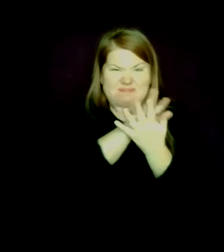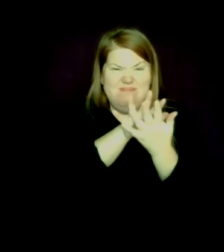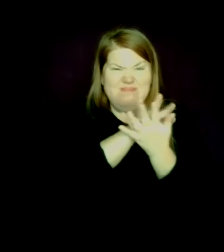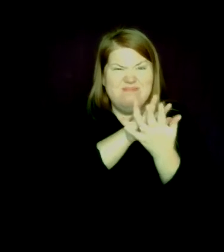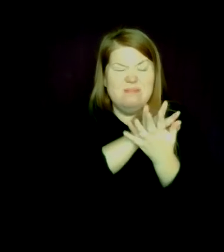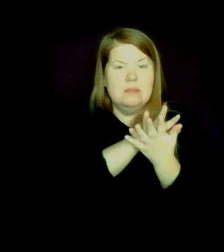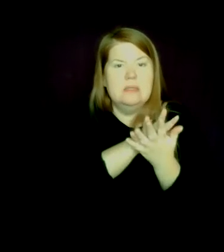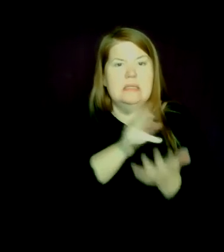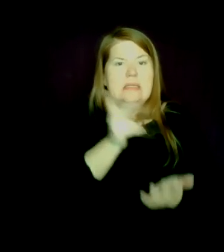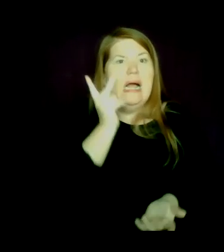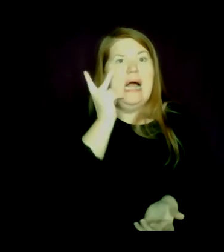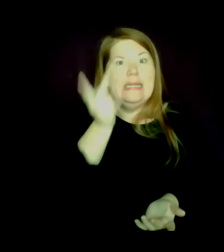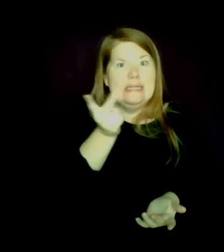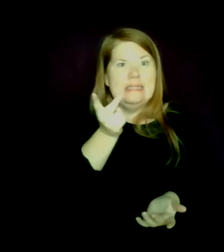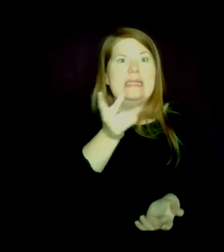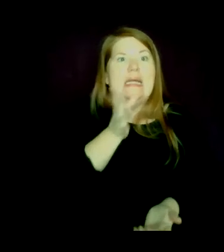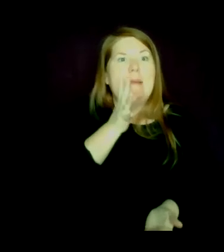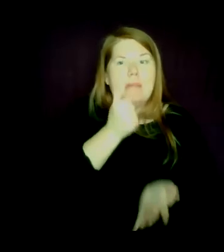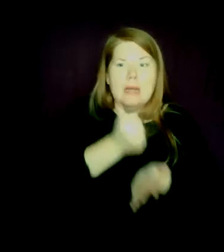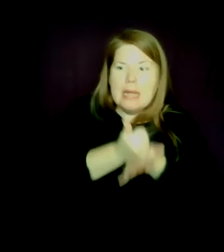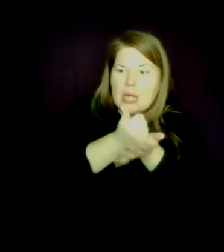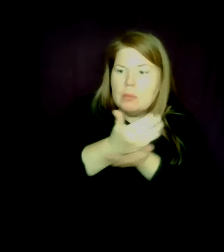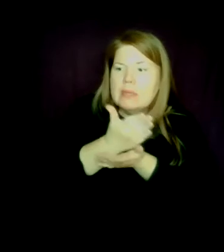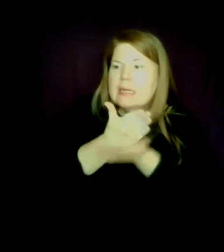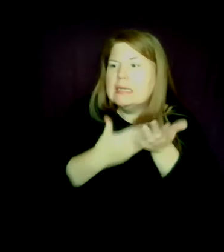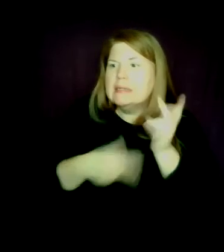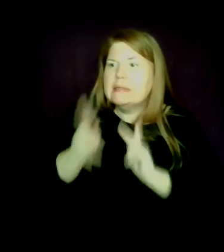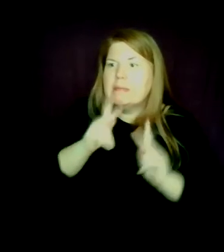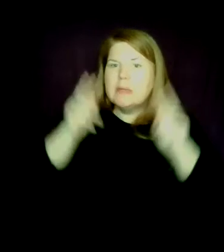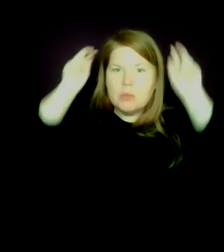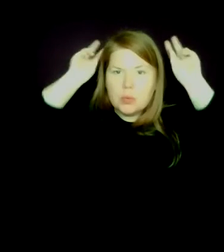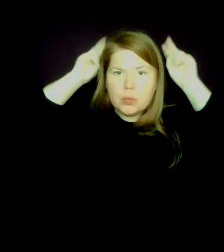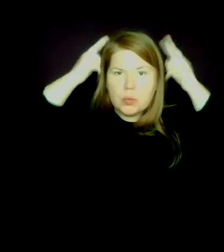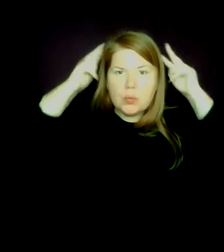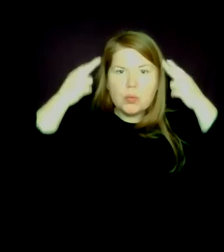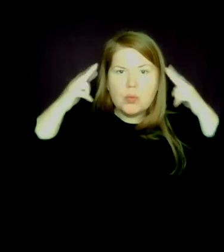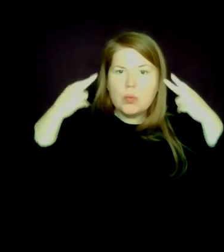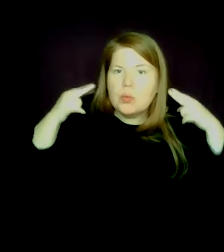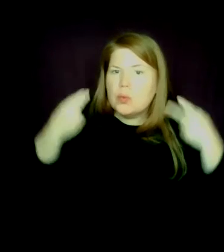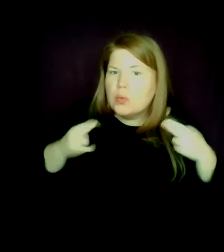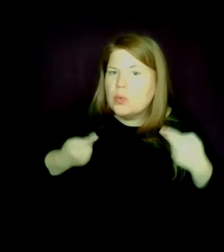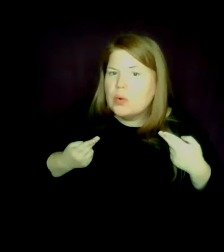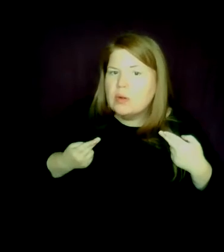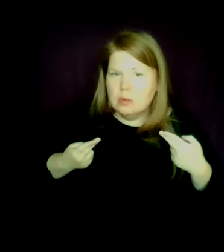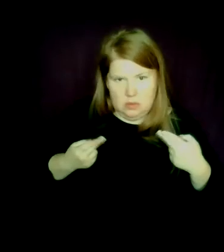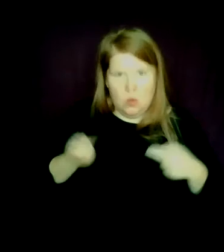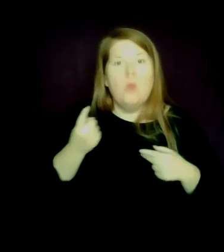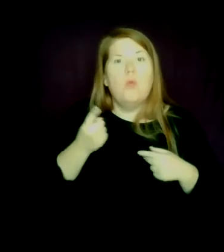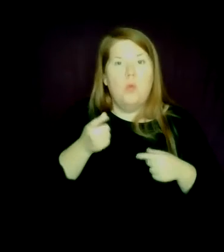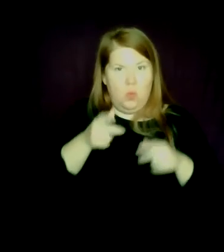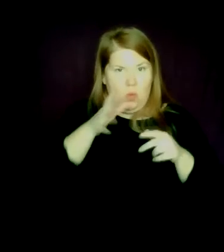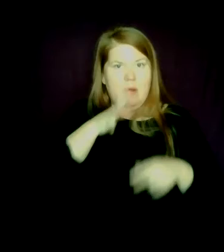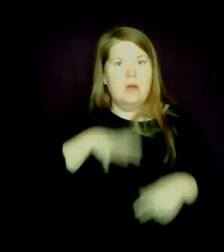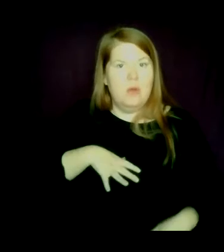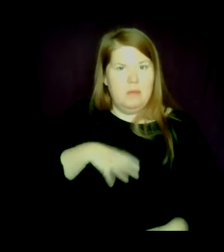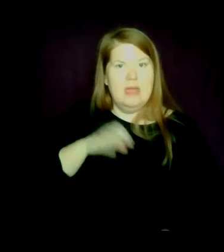with a hot comb and curl it with a curling iron. Miss Escobar is one of Mama's regular customers, and